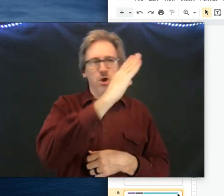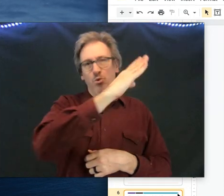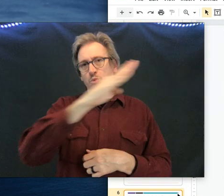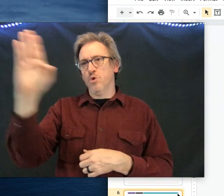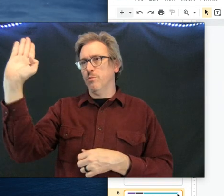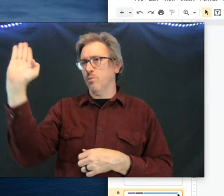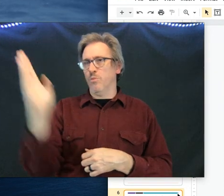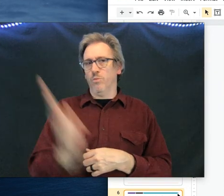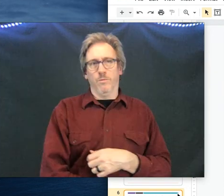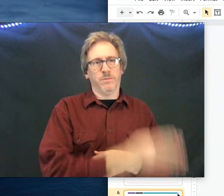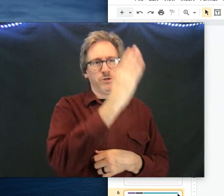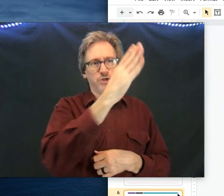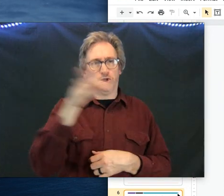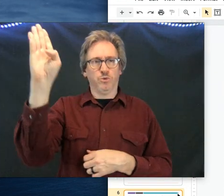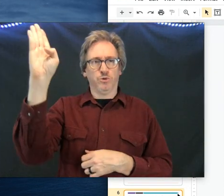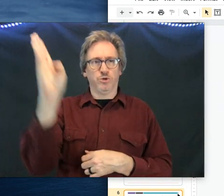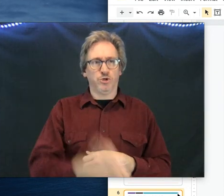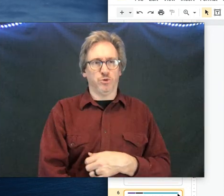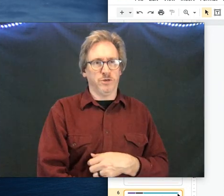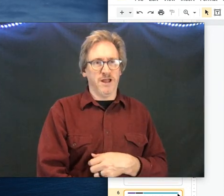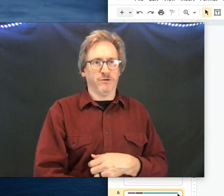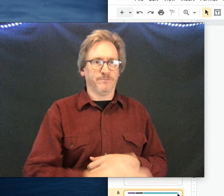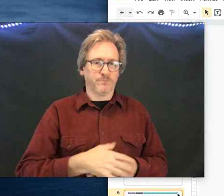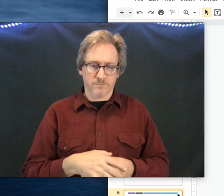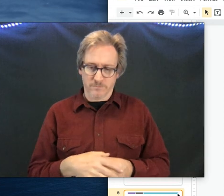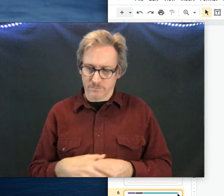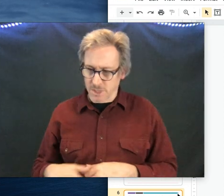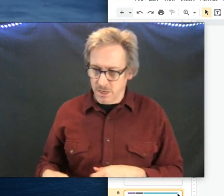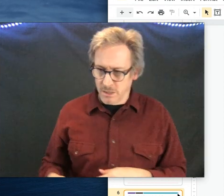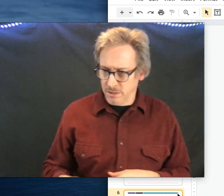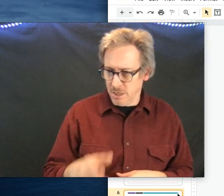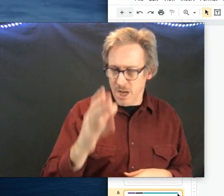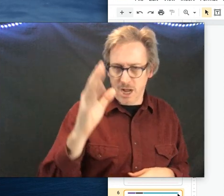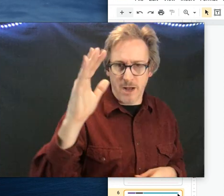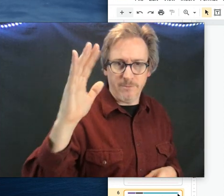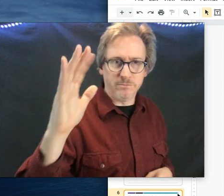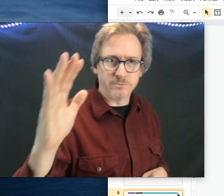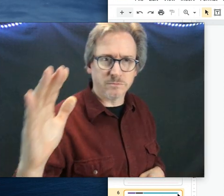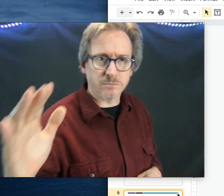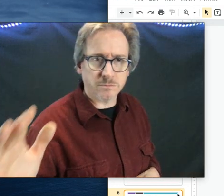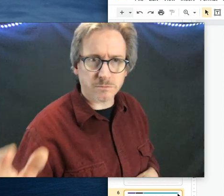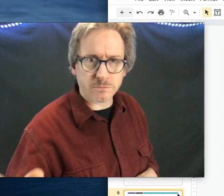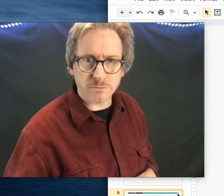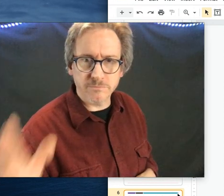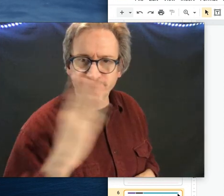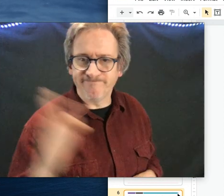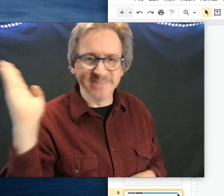never, boom, boom, shoo, shoo, never. Um,